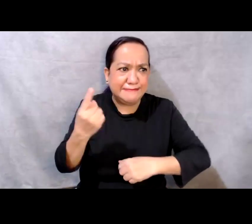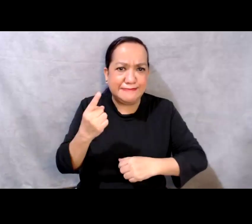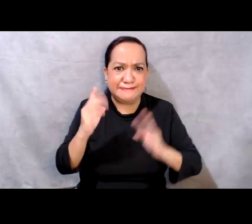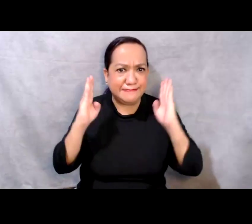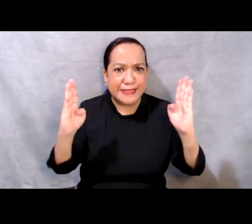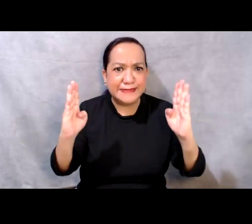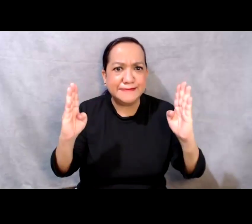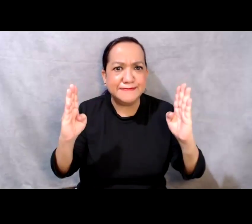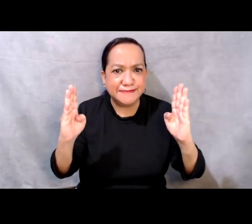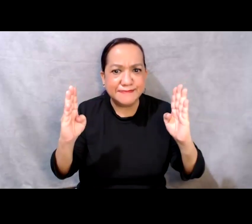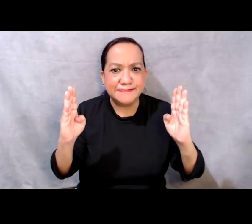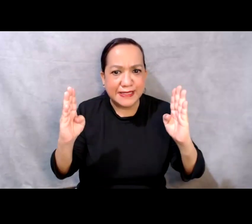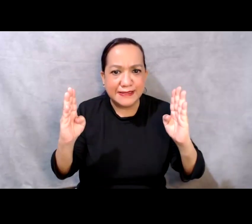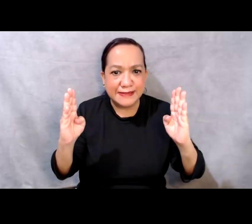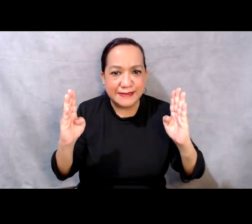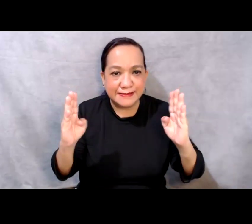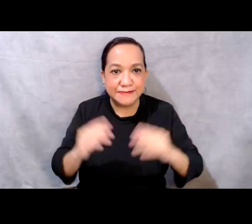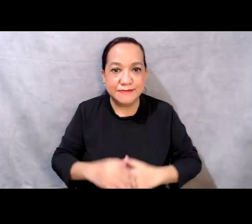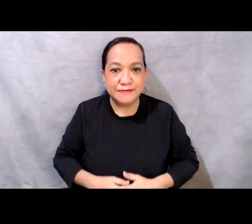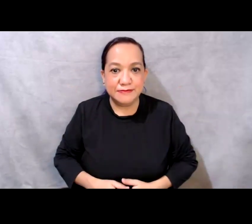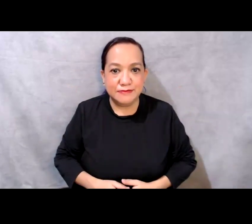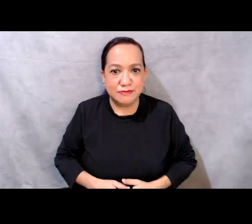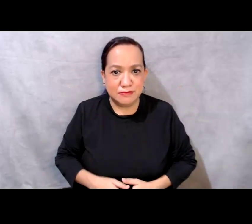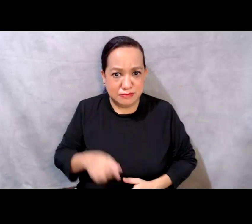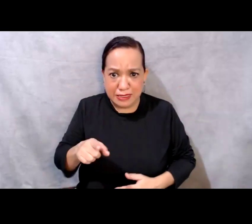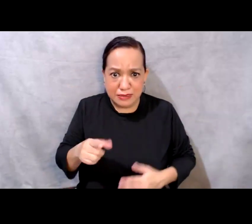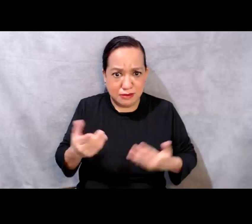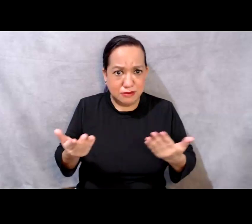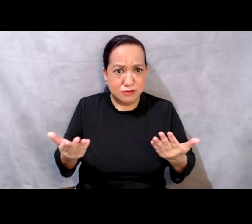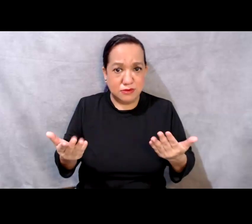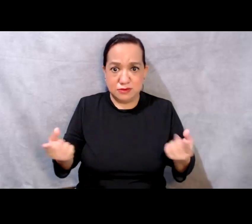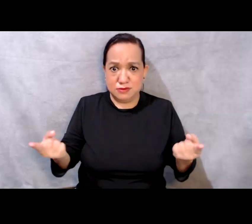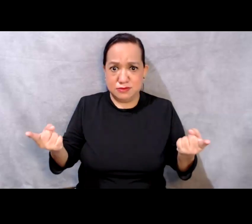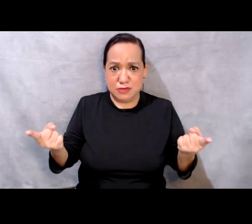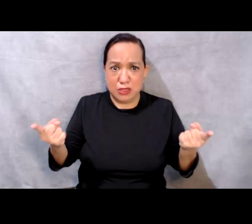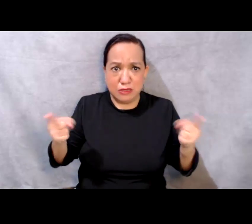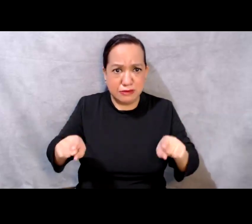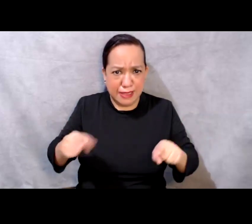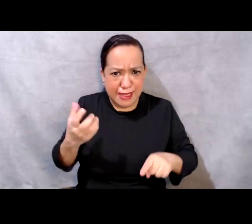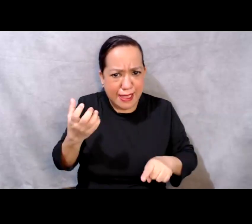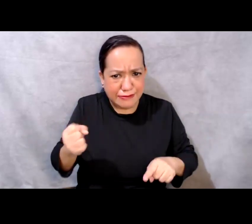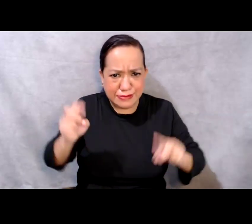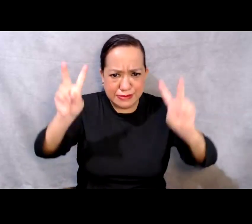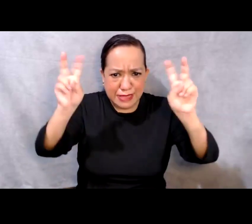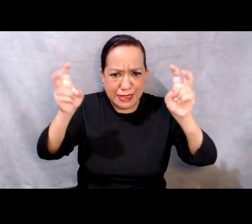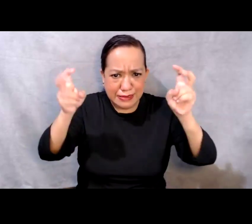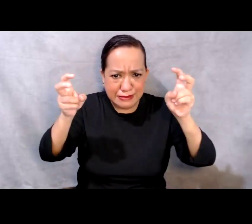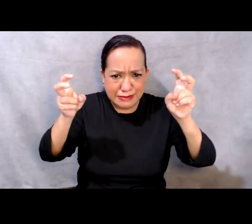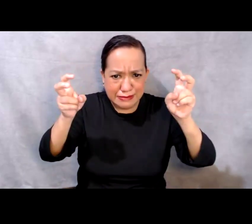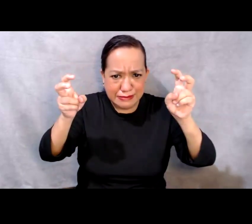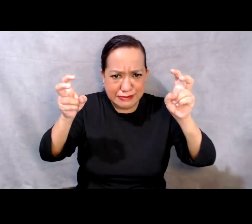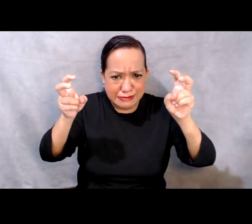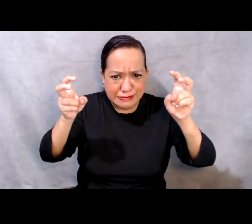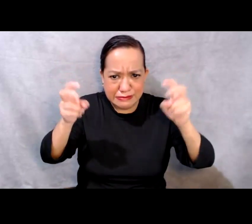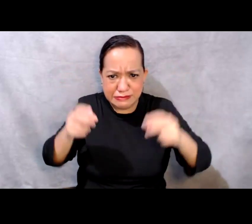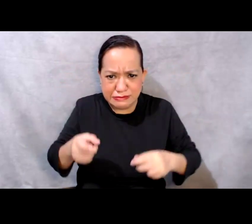especially those cases that have been sitting with us for years without a willingness on either part to compromise in any